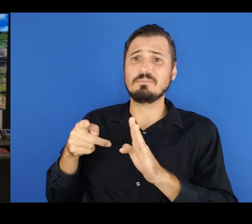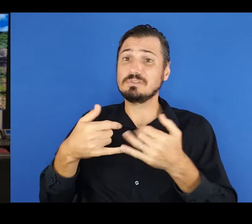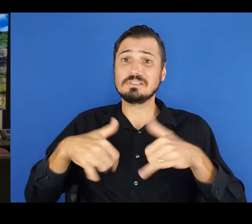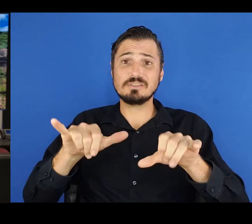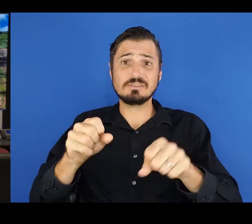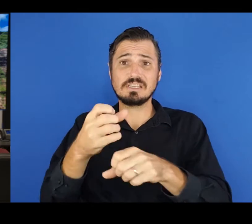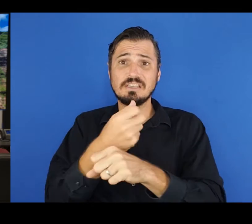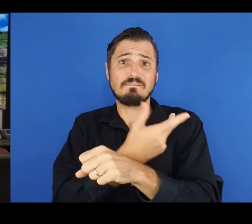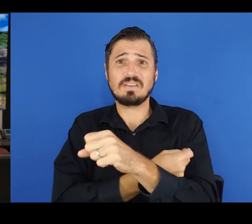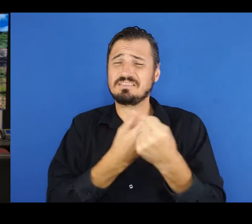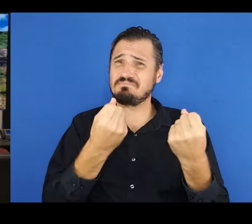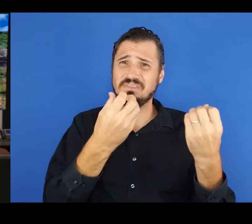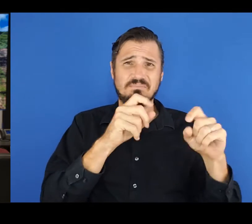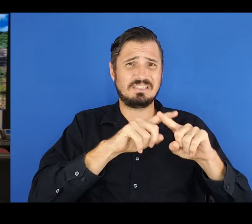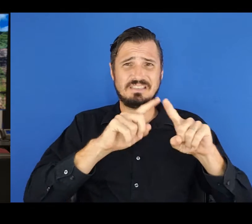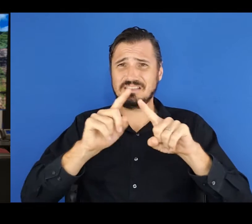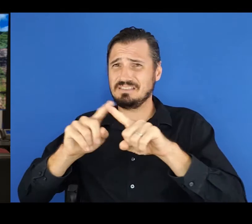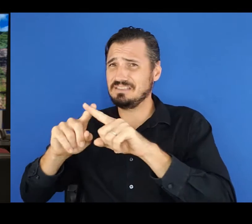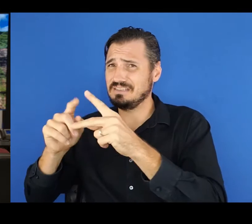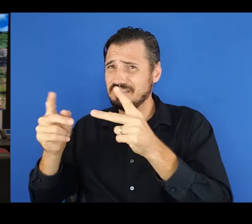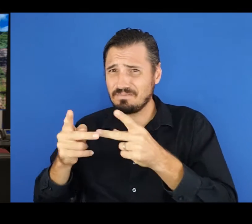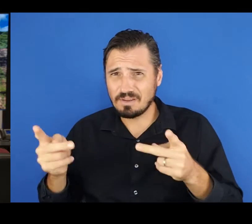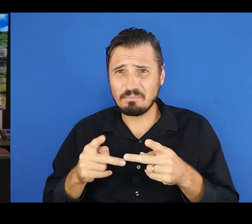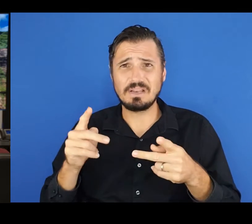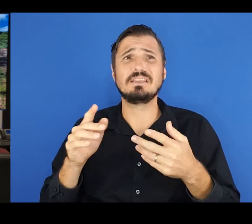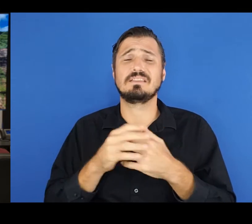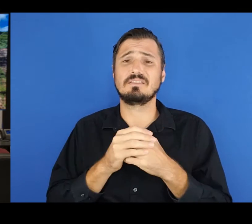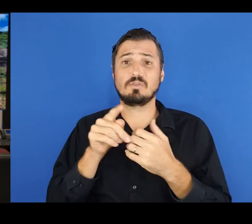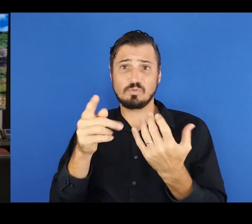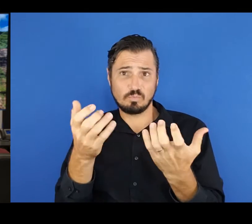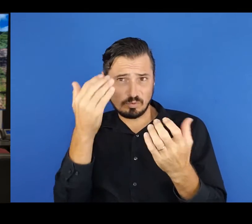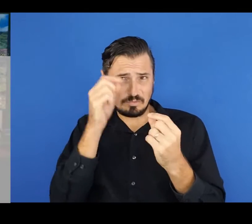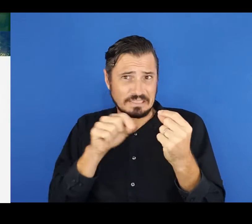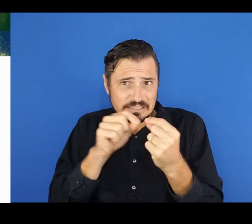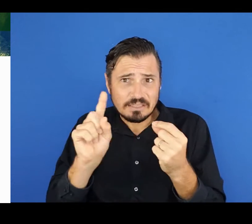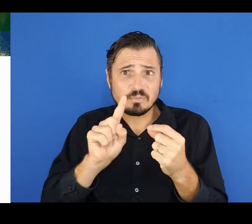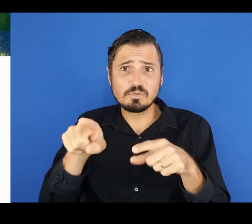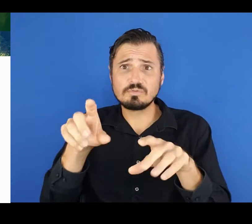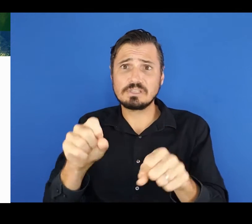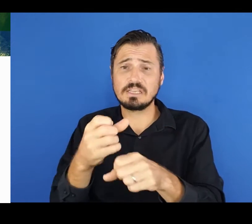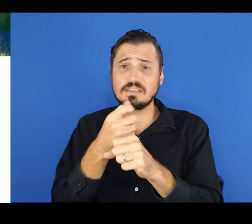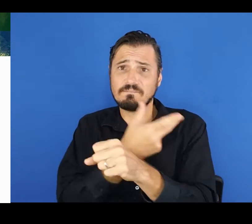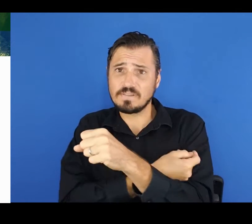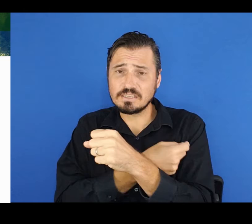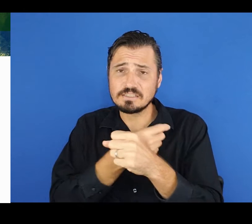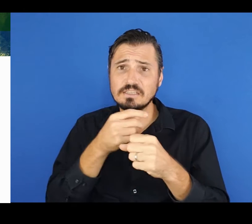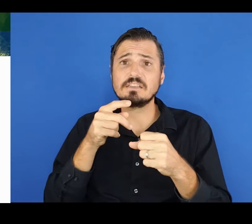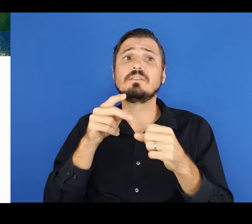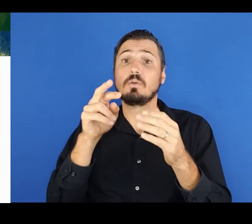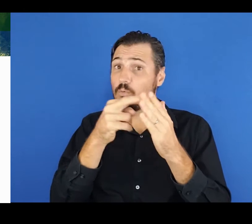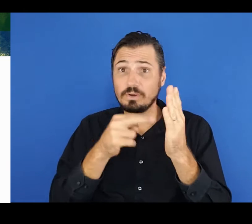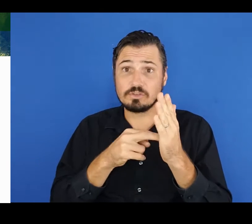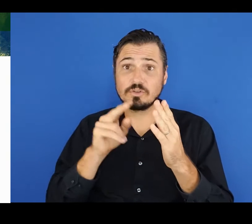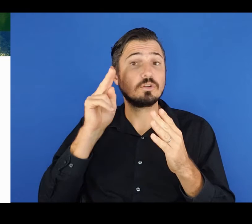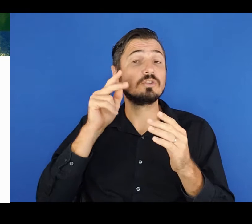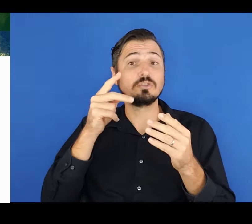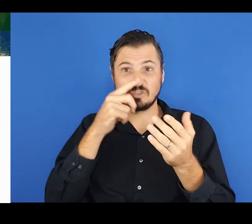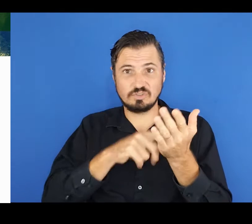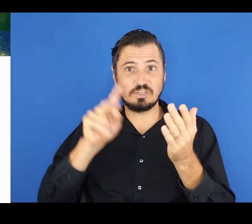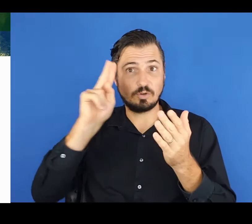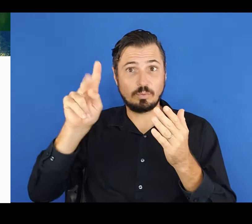hospitals, pharmacies, the VA, Kaiser, and Ho'ola Lahui. To learn about where vaccines are available or to register, go